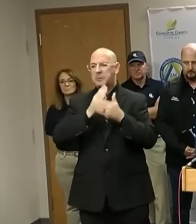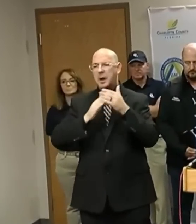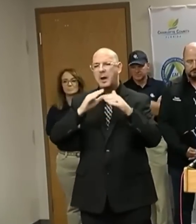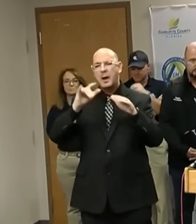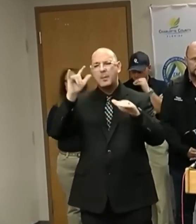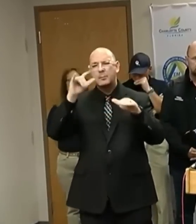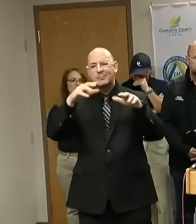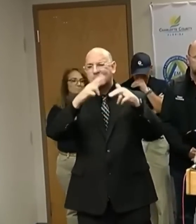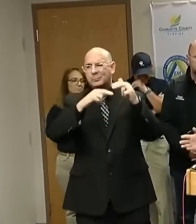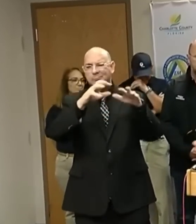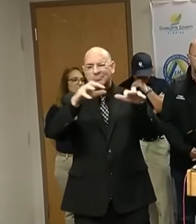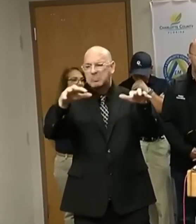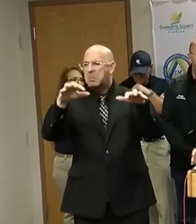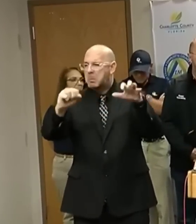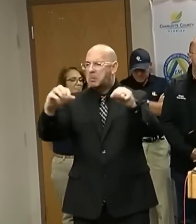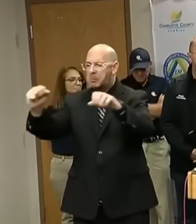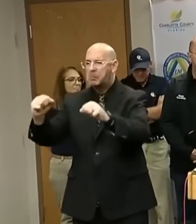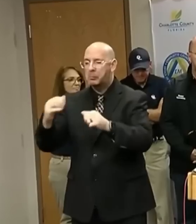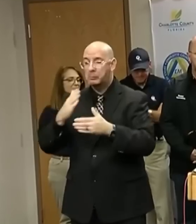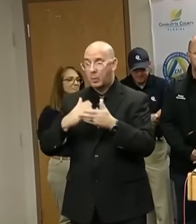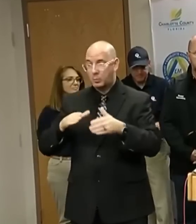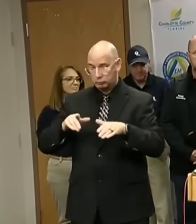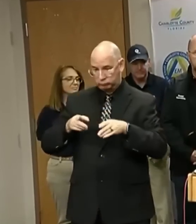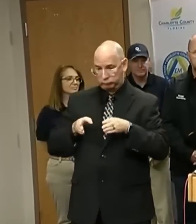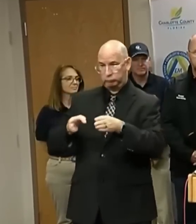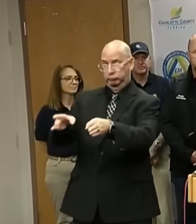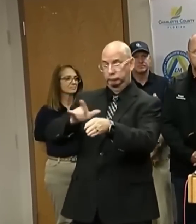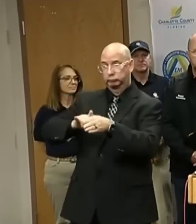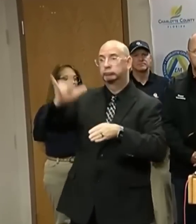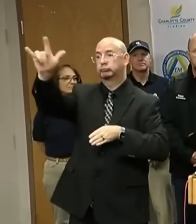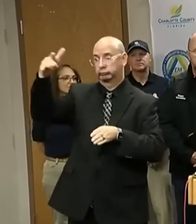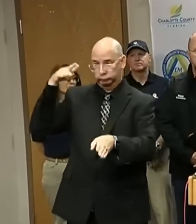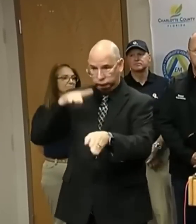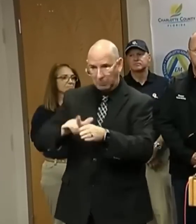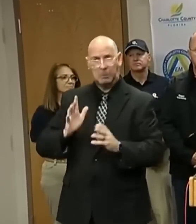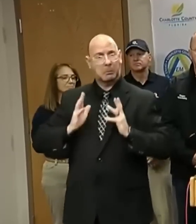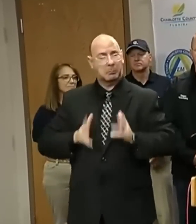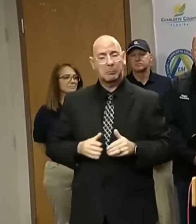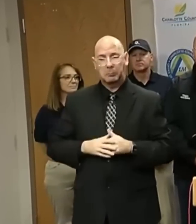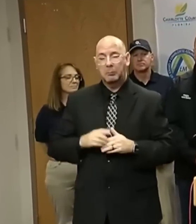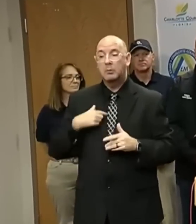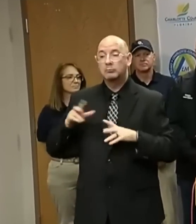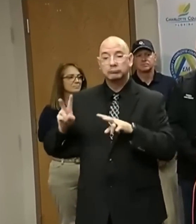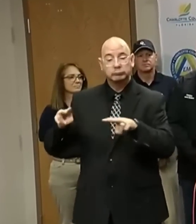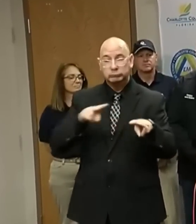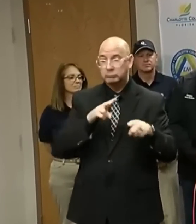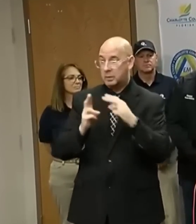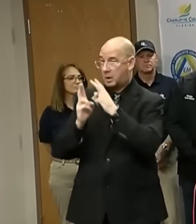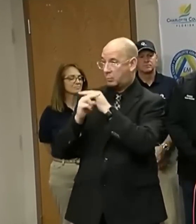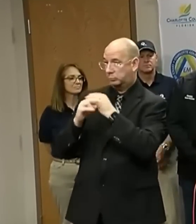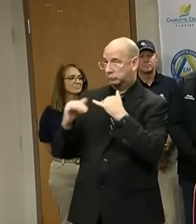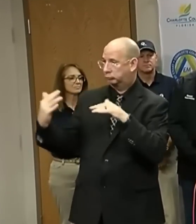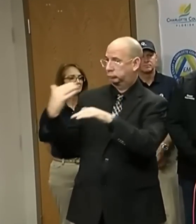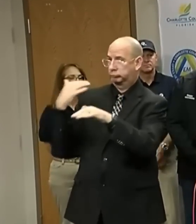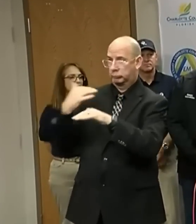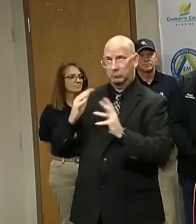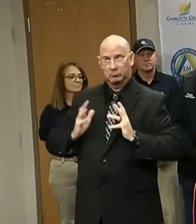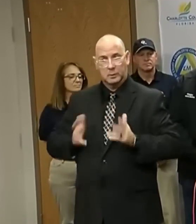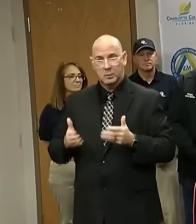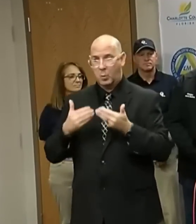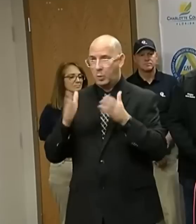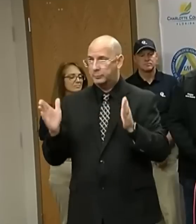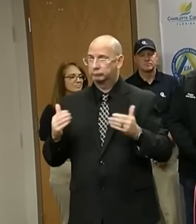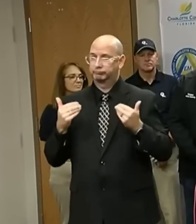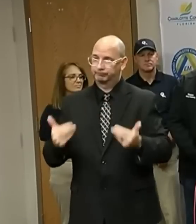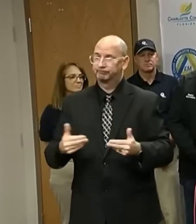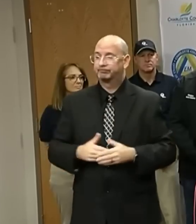on the runway. We were happy to see the interstates are flowing on I-75 north and south. We were able to talk with the folks here